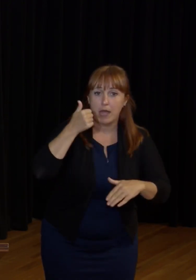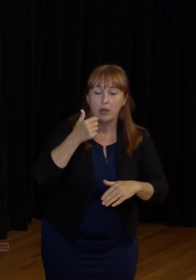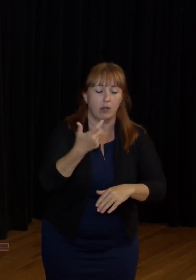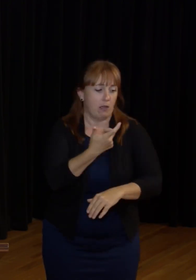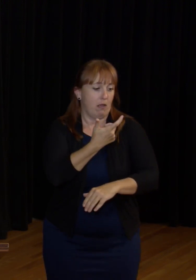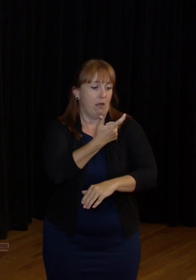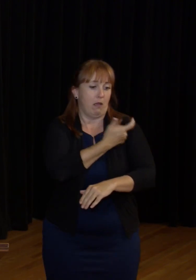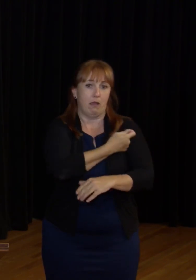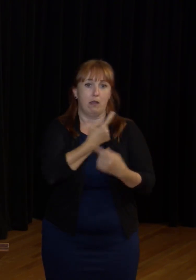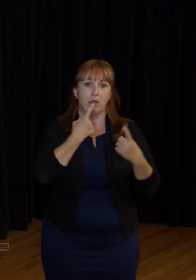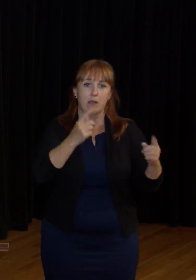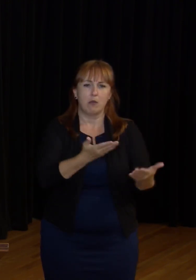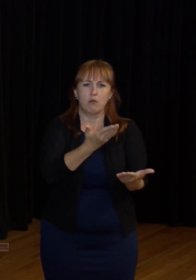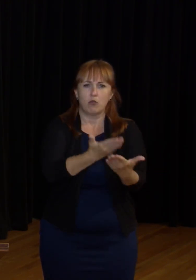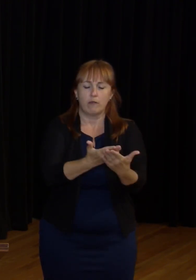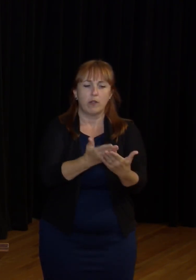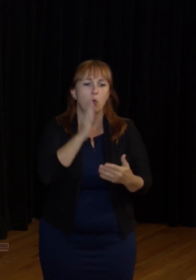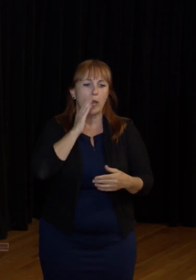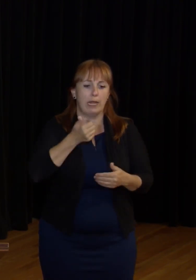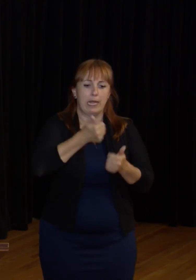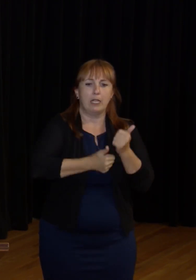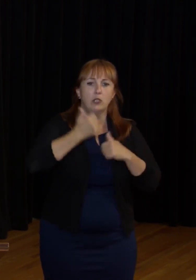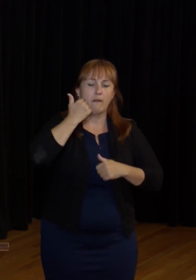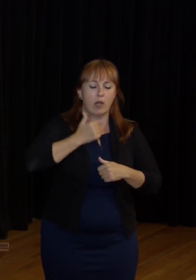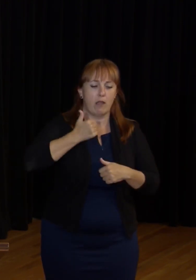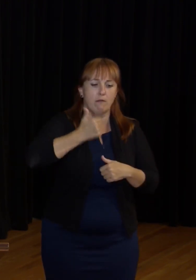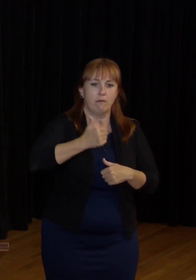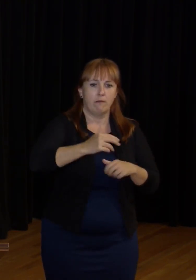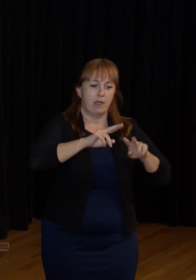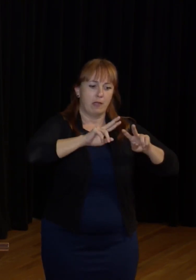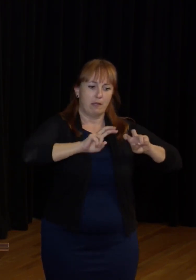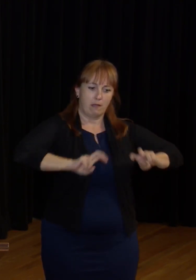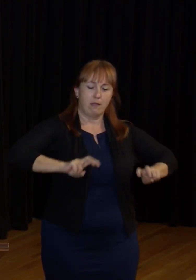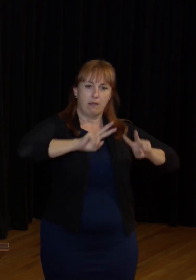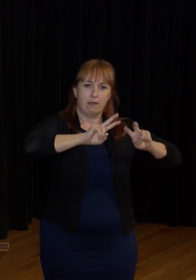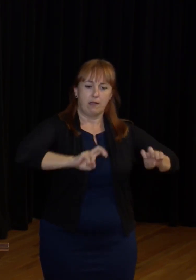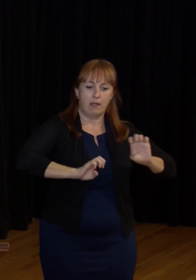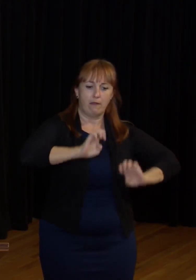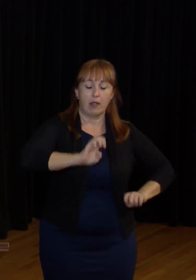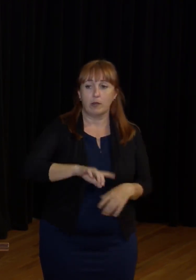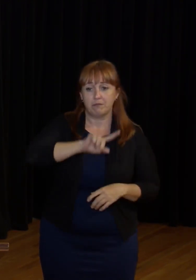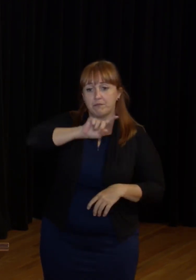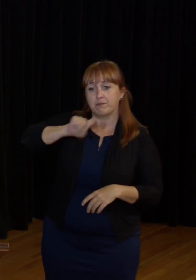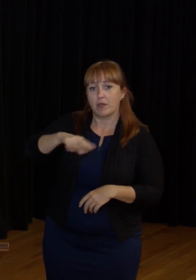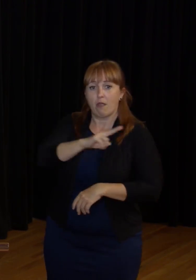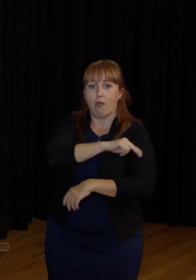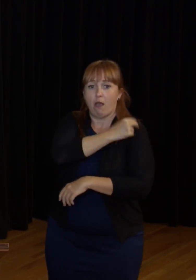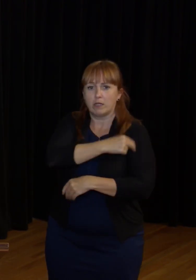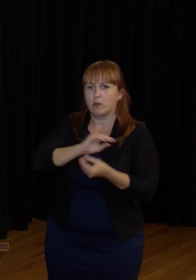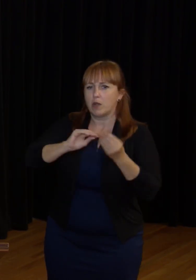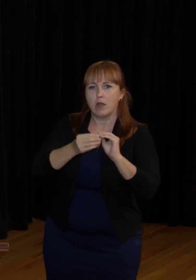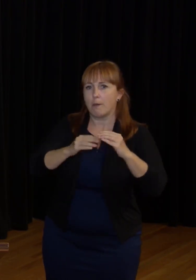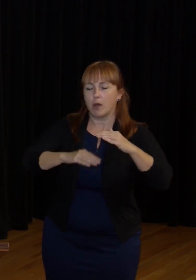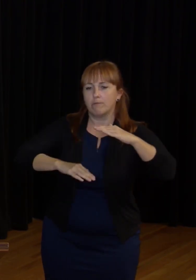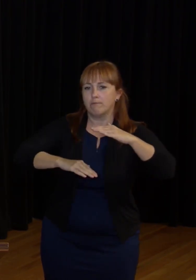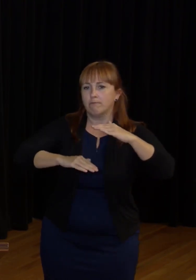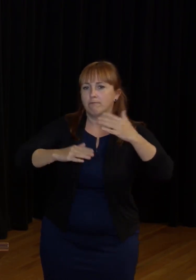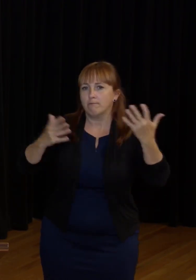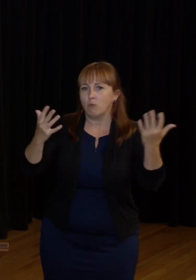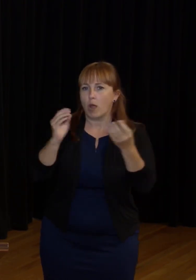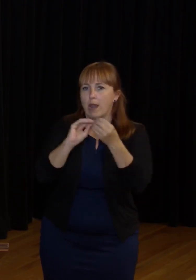we'll evaluate all of that when the time comes. Part of that evaluation, maybe are you looking at a number for hospitalizations, or what point would you feel